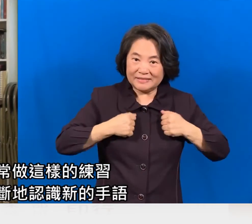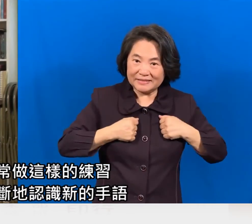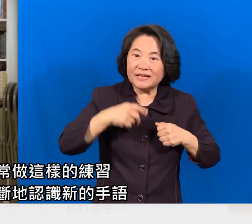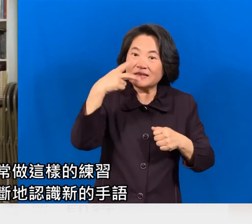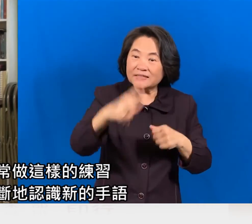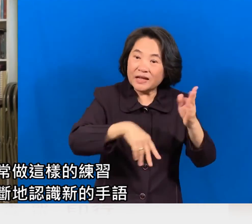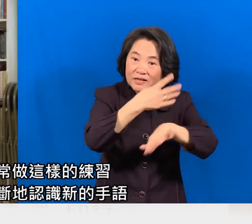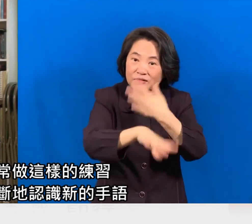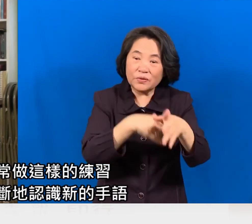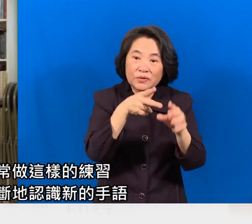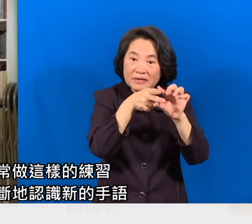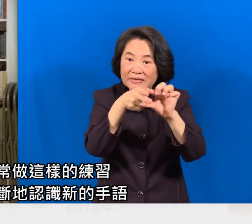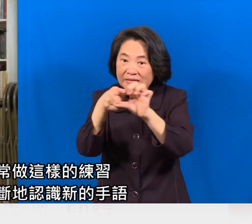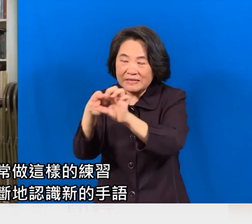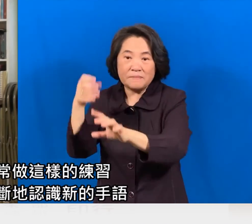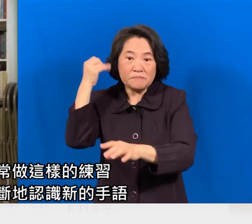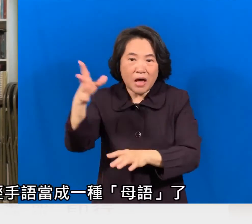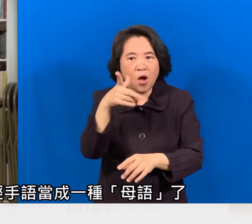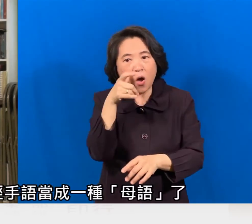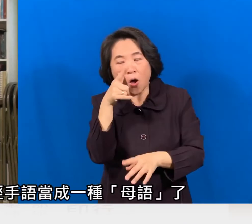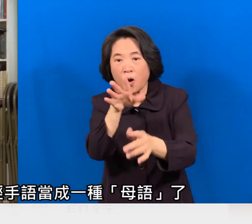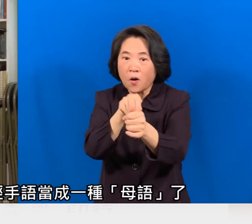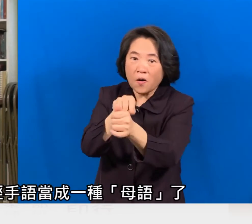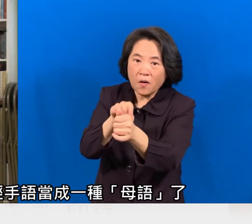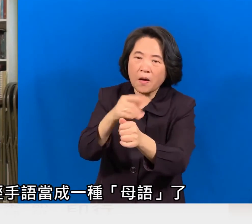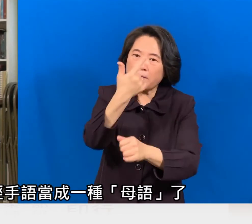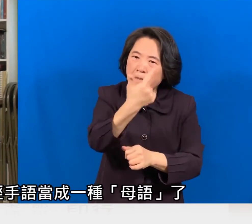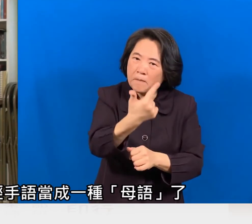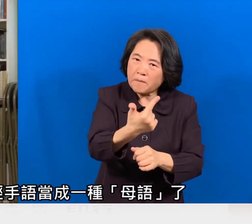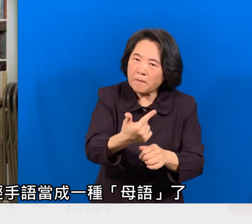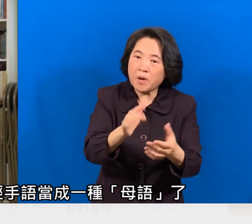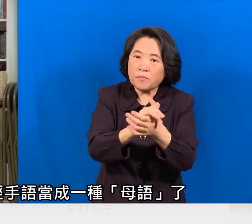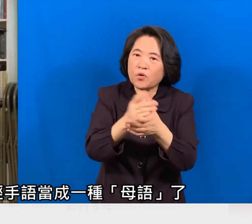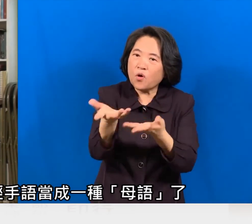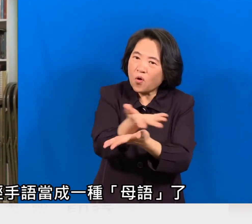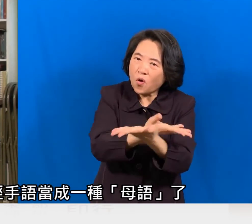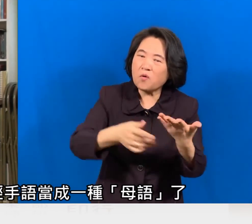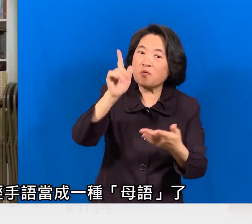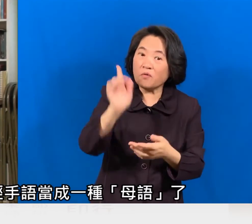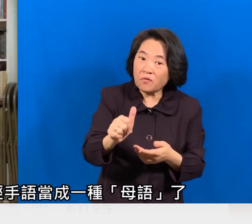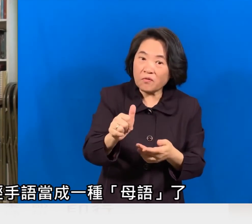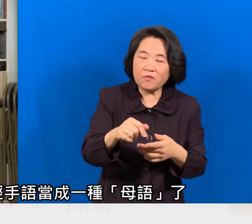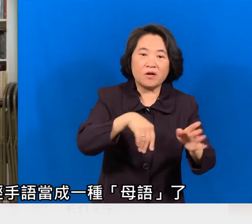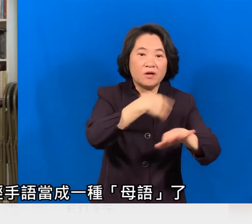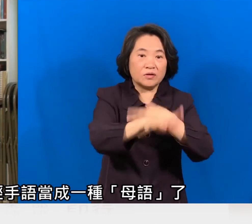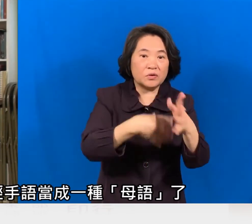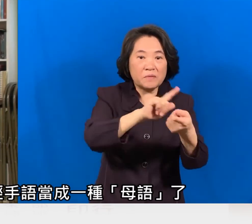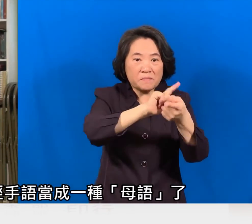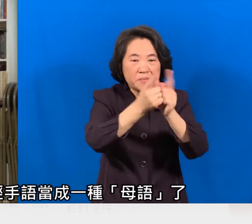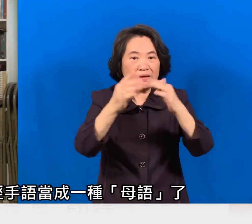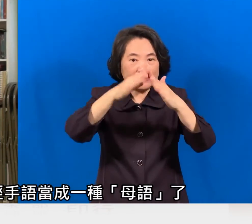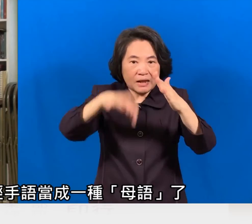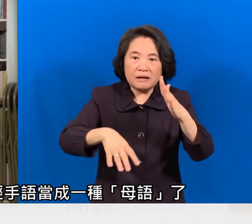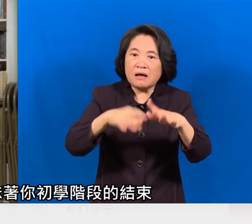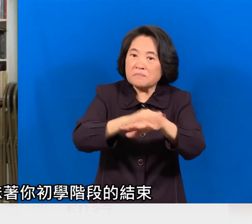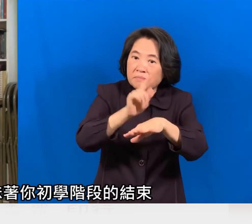practice like this and continue to expose yourself to new signs, you will soon discover that you have almost begun to think of sign